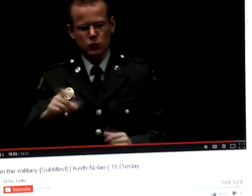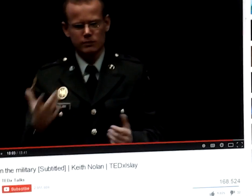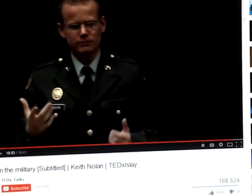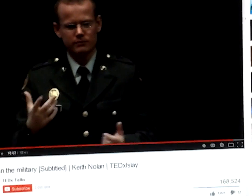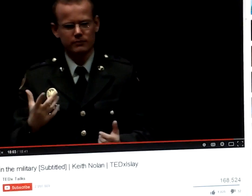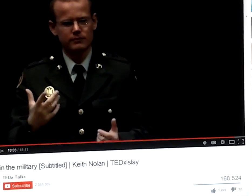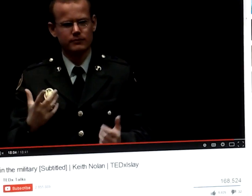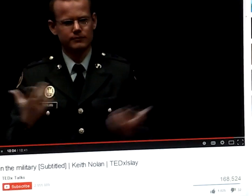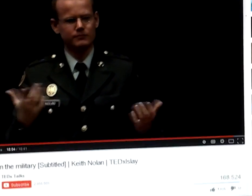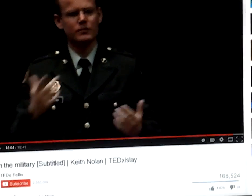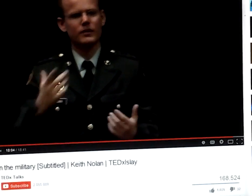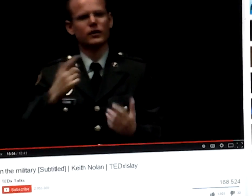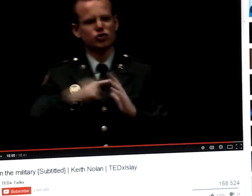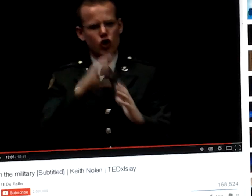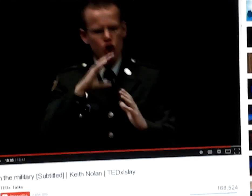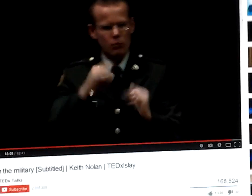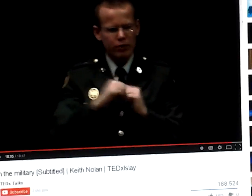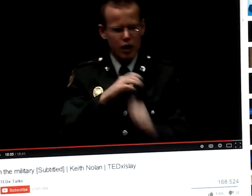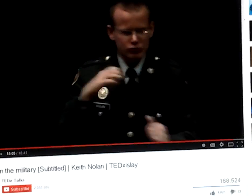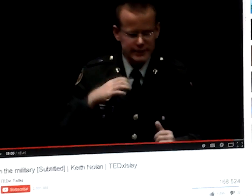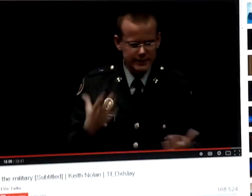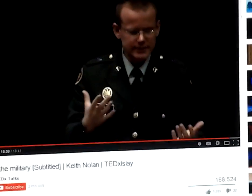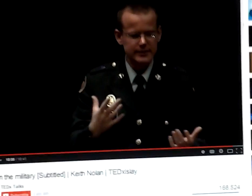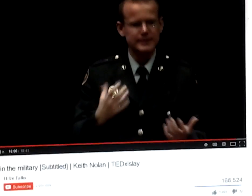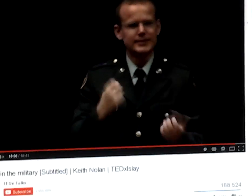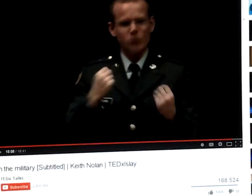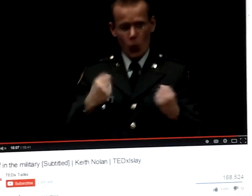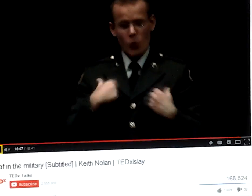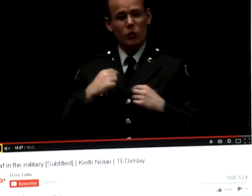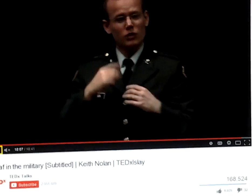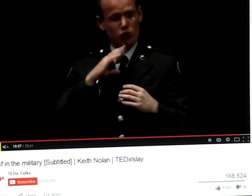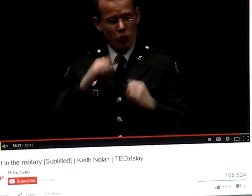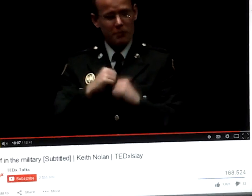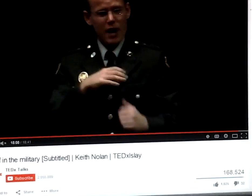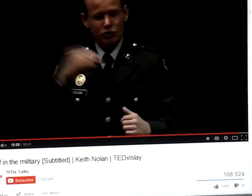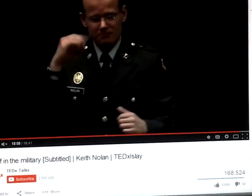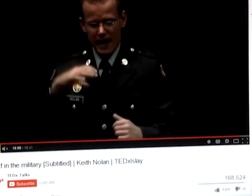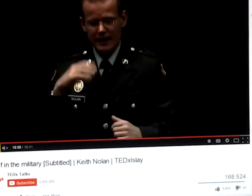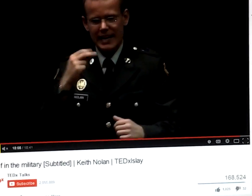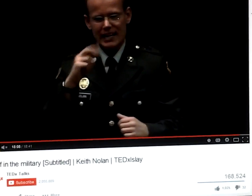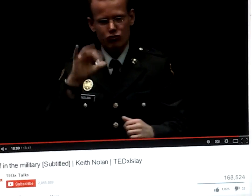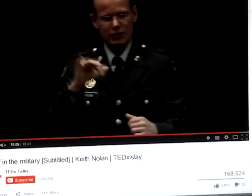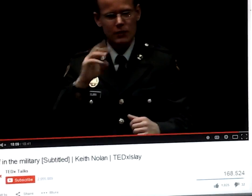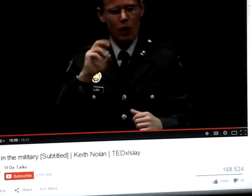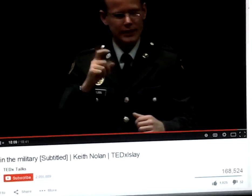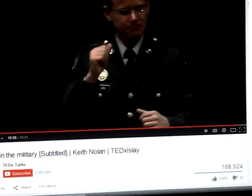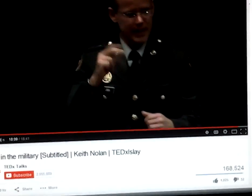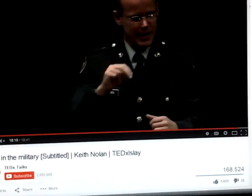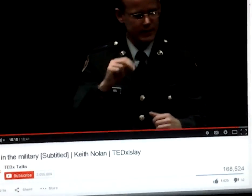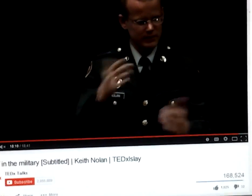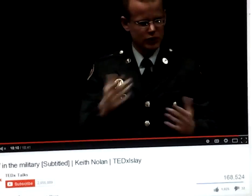They said, "Oh, with all the people who have different disabilities, you mean to tell me I can't be in the military?"